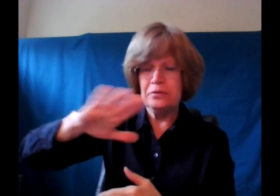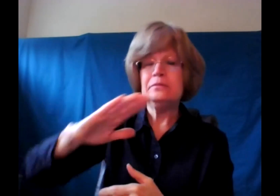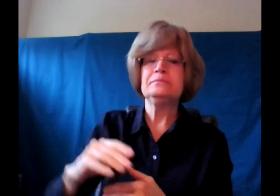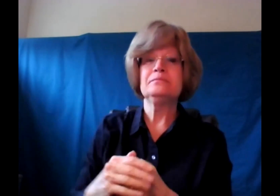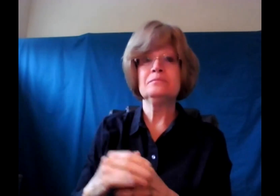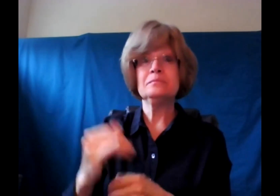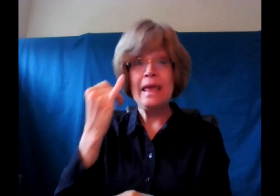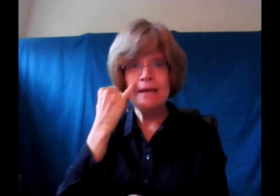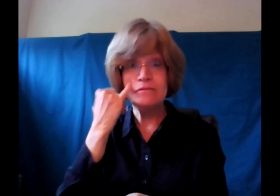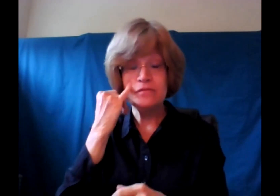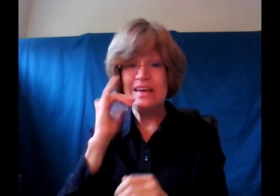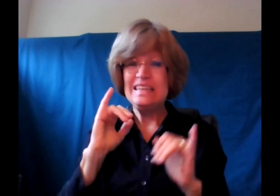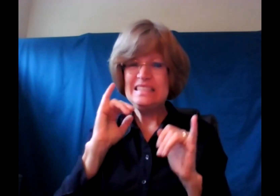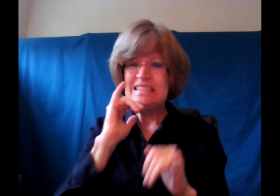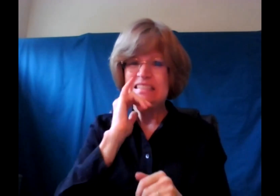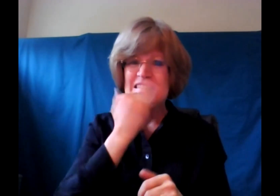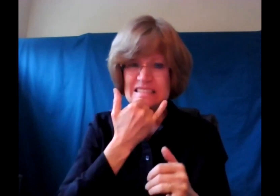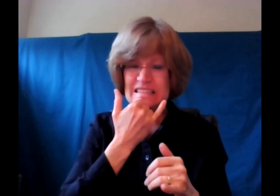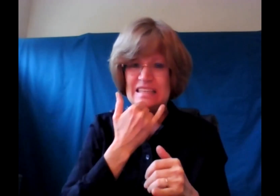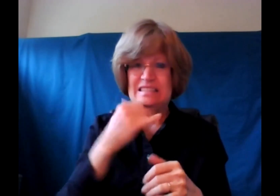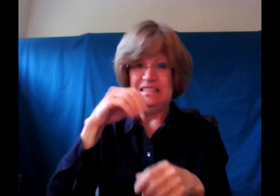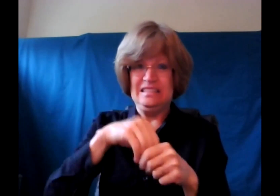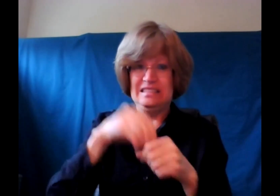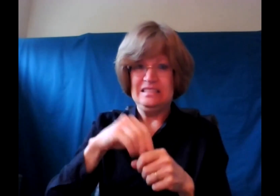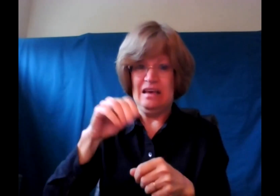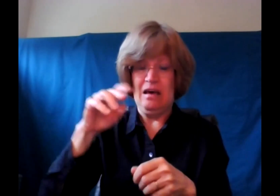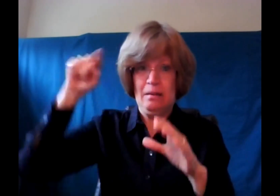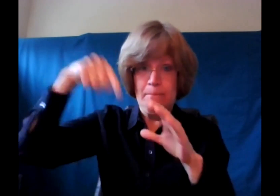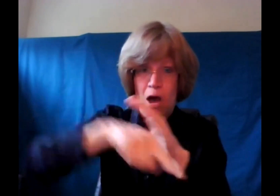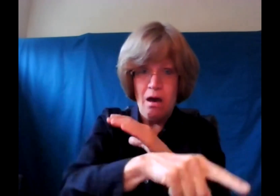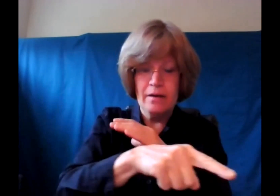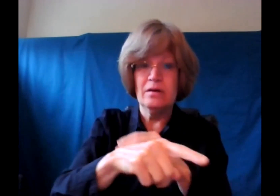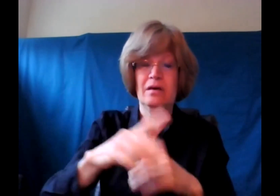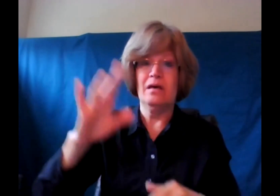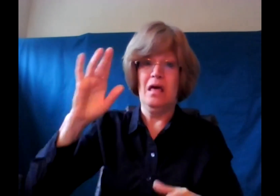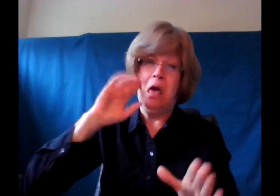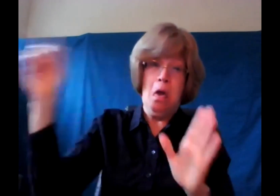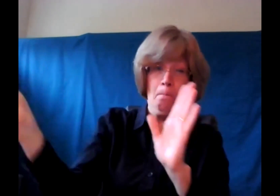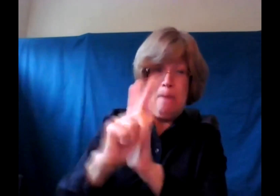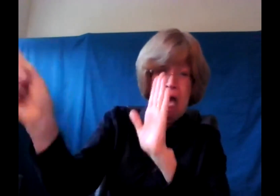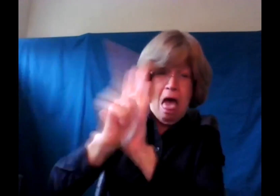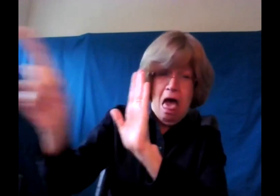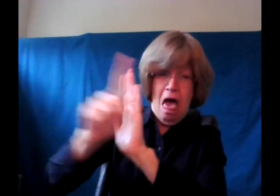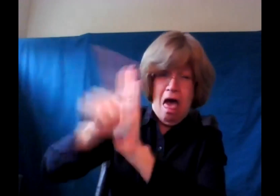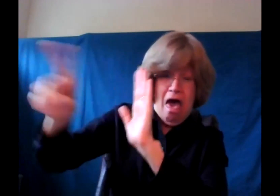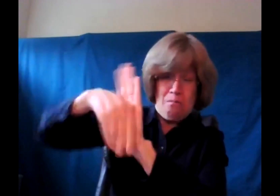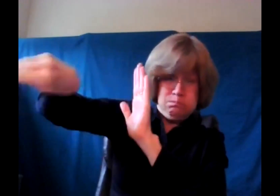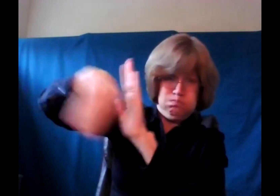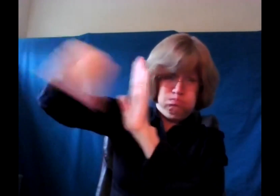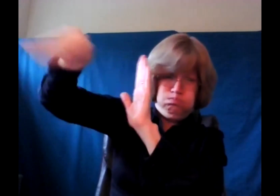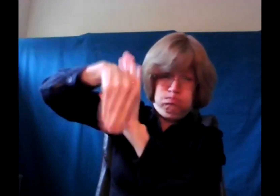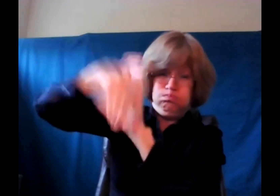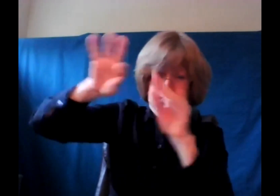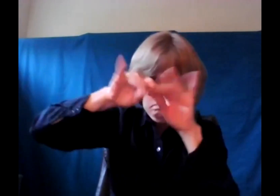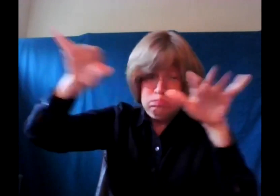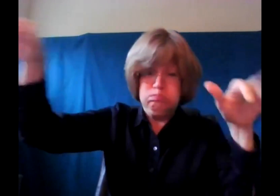if there was ever an accident in the coal mine, they would sound a very loud bell. And it let